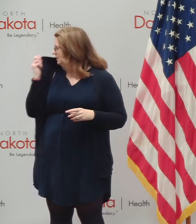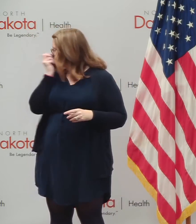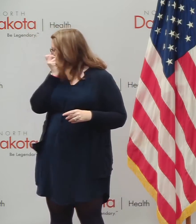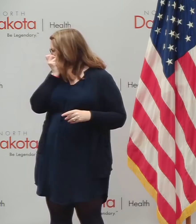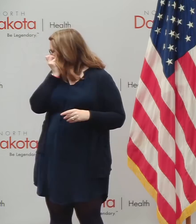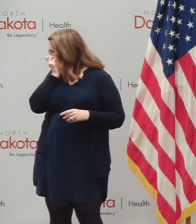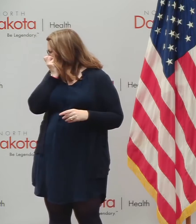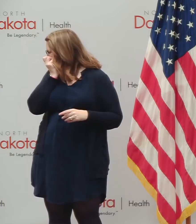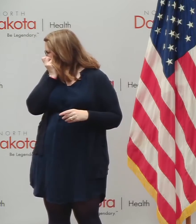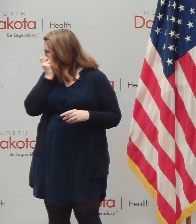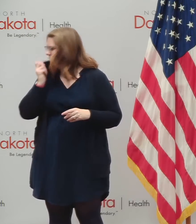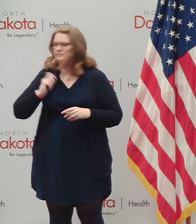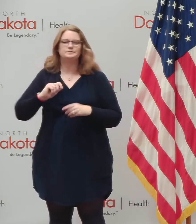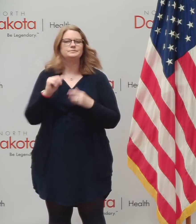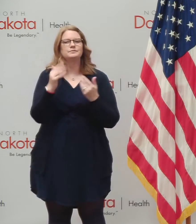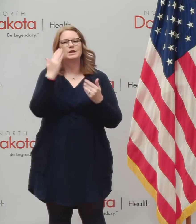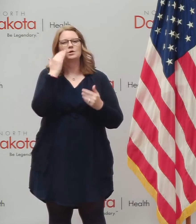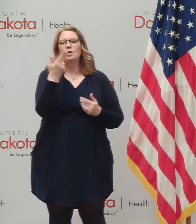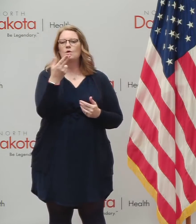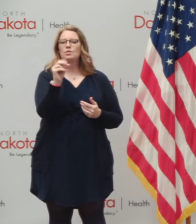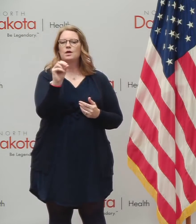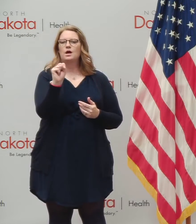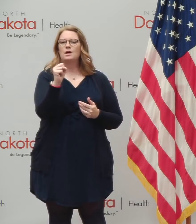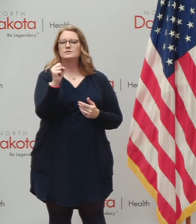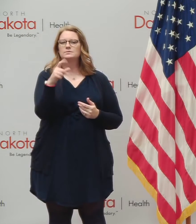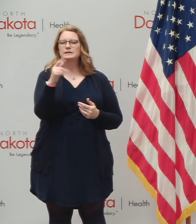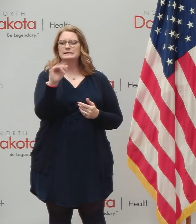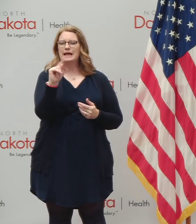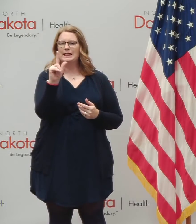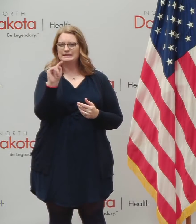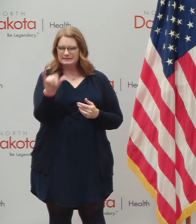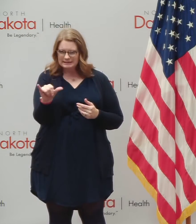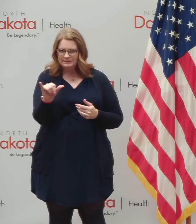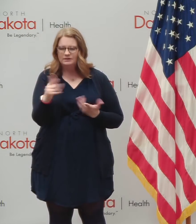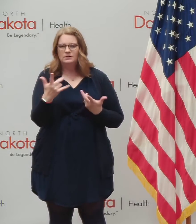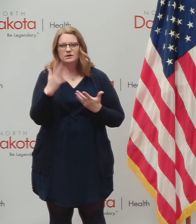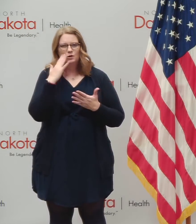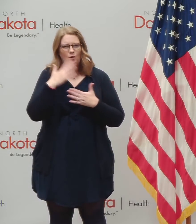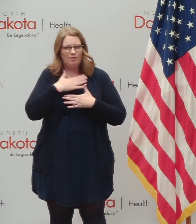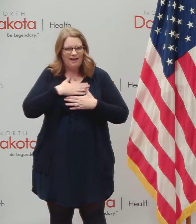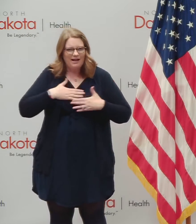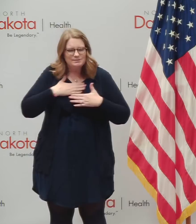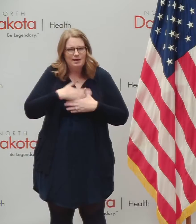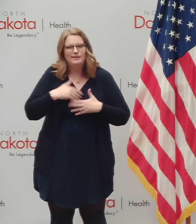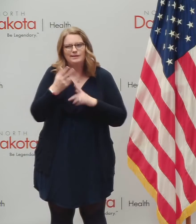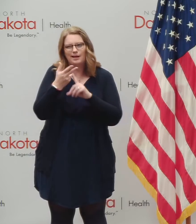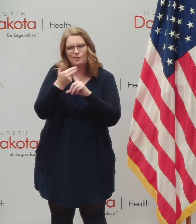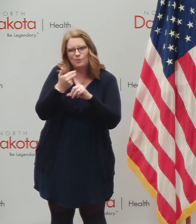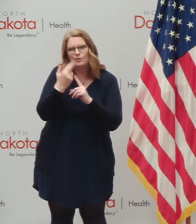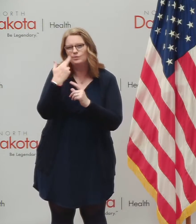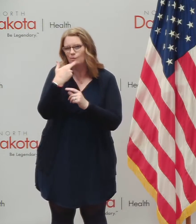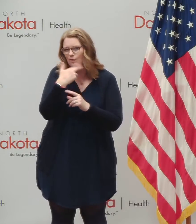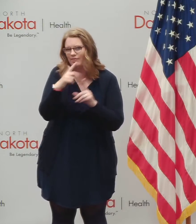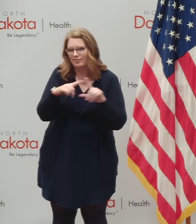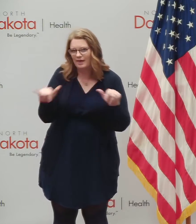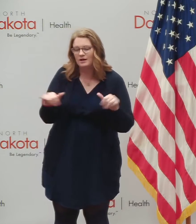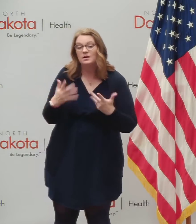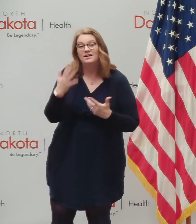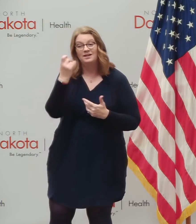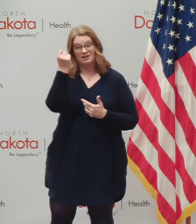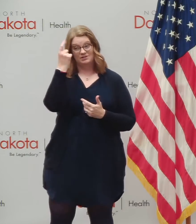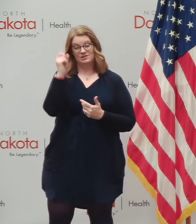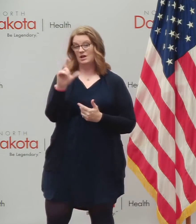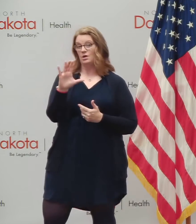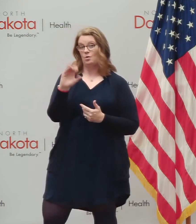is the hospitality industry, and whether it's less travel because more corporate travel is way down because people